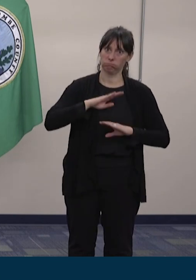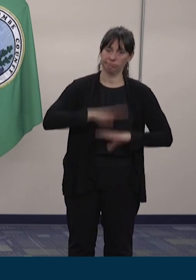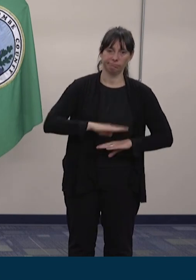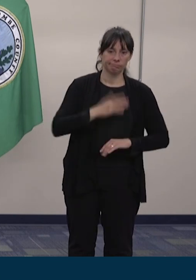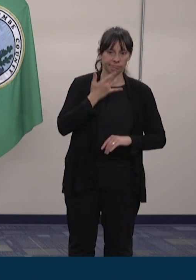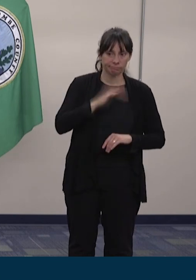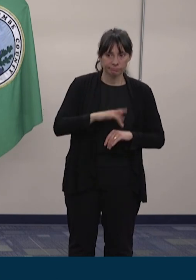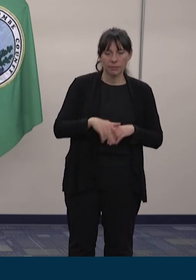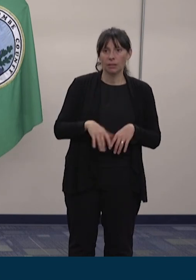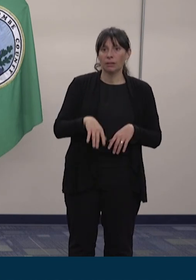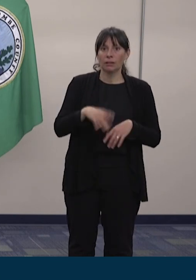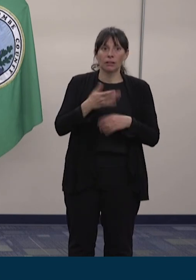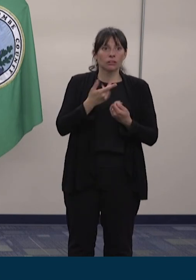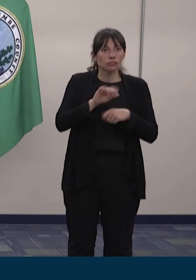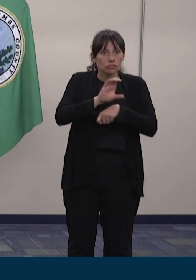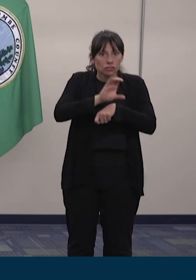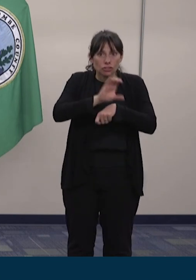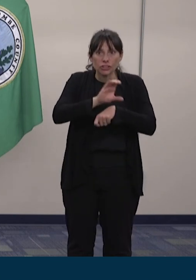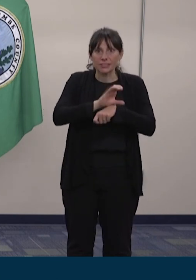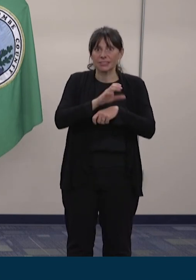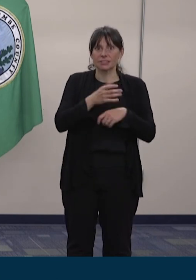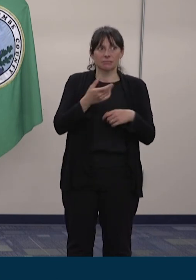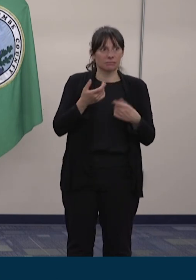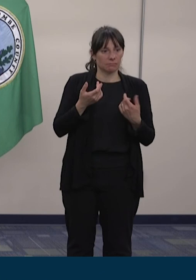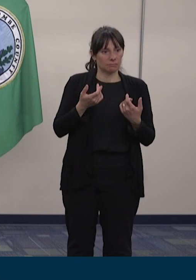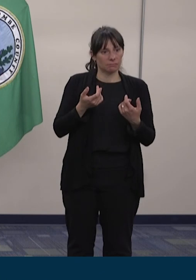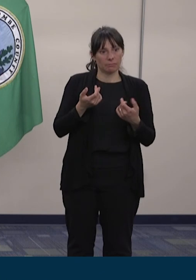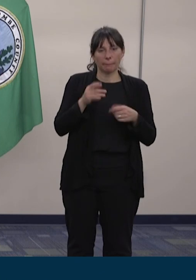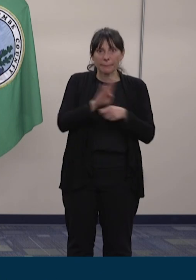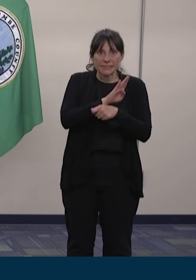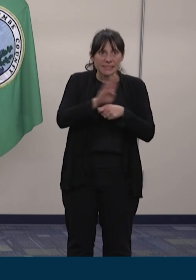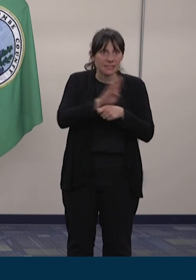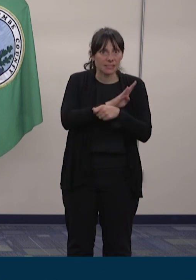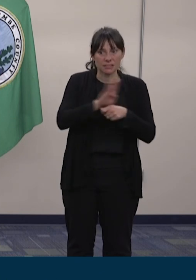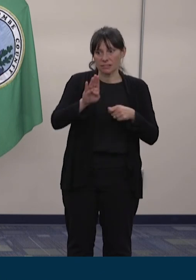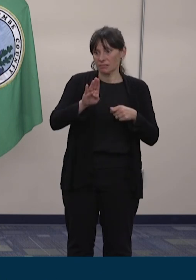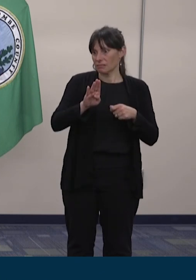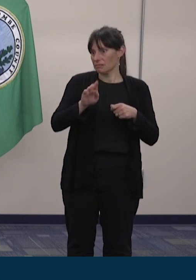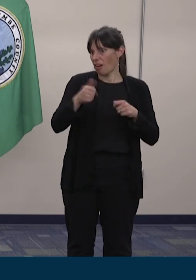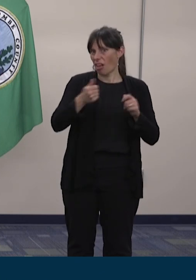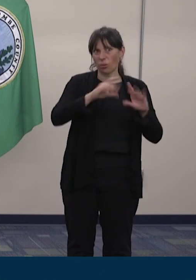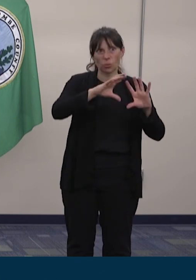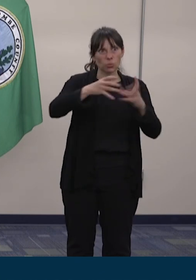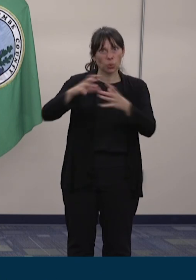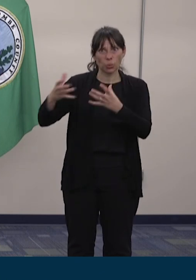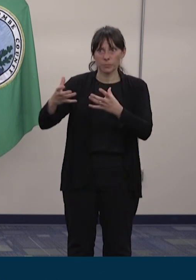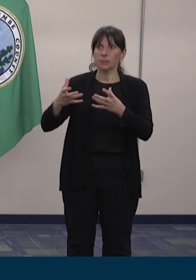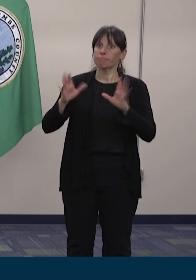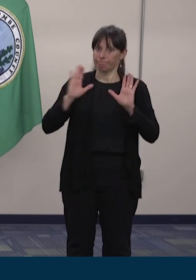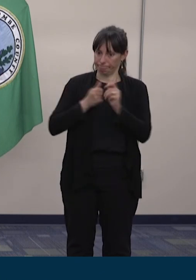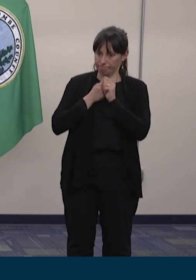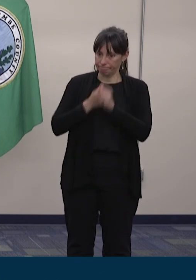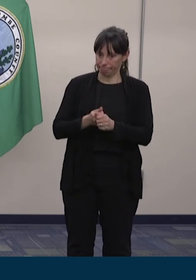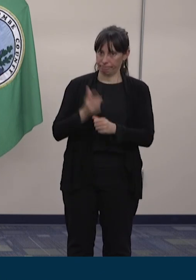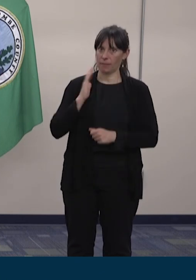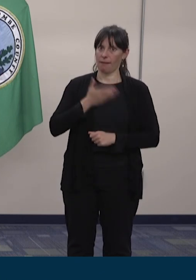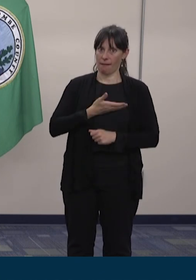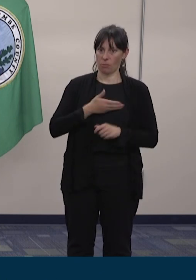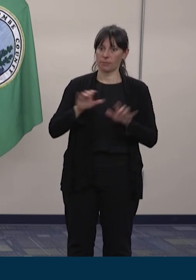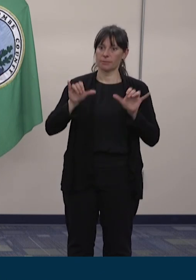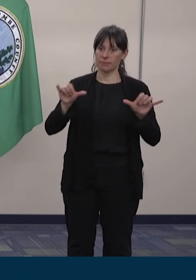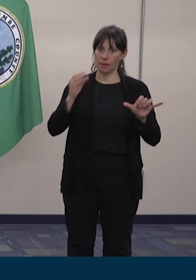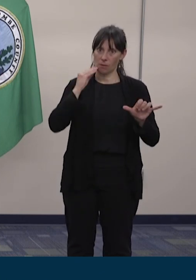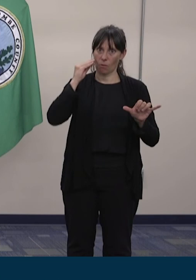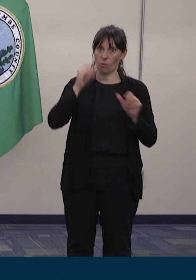Estados Unidos. organizations have Hay been very muchas responsive organizaciones to the que han county's tenido mucha stay respuesta home, stay safe hacia policy, la política which has de reduced the spread